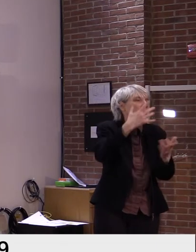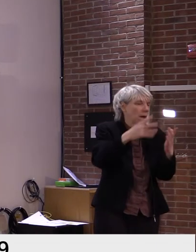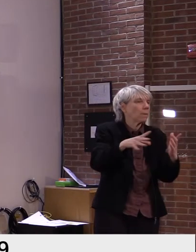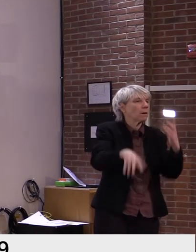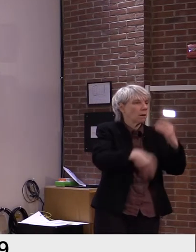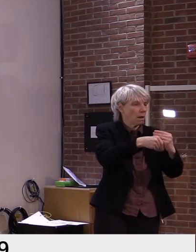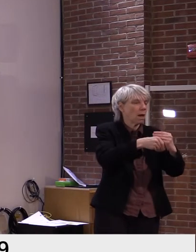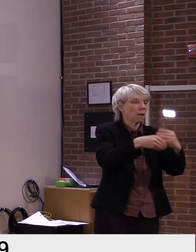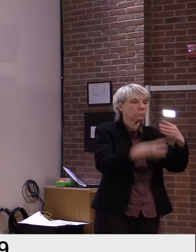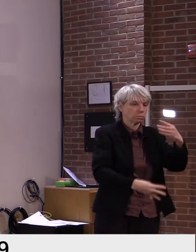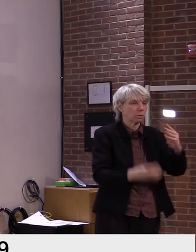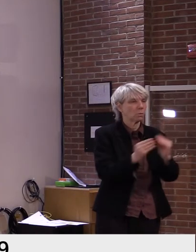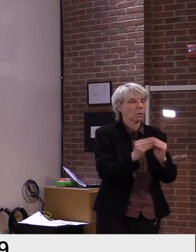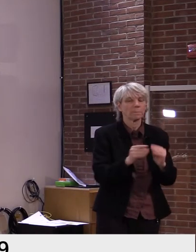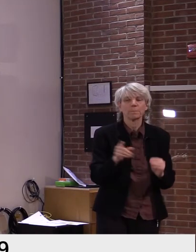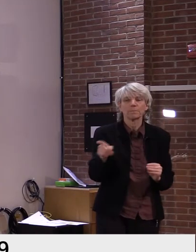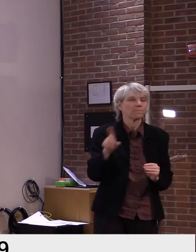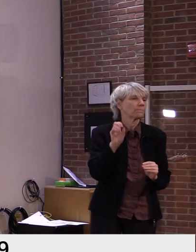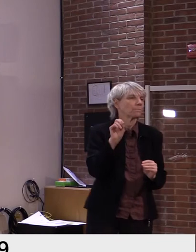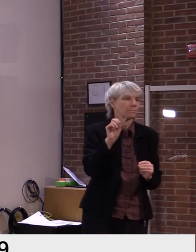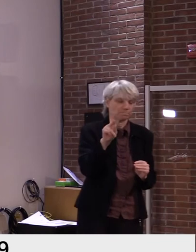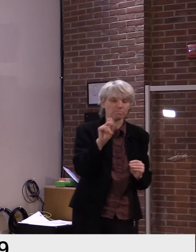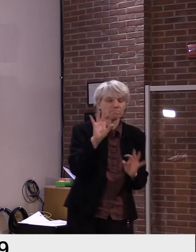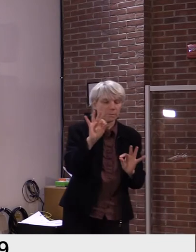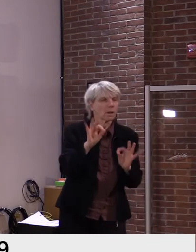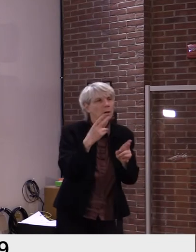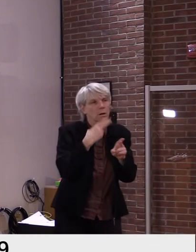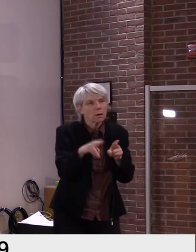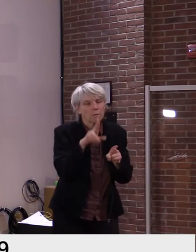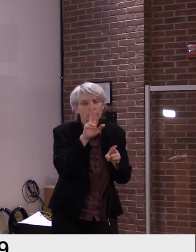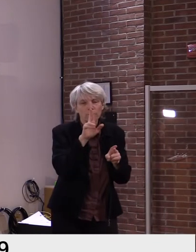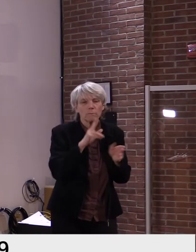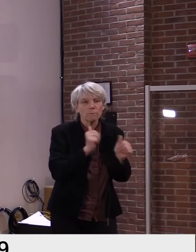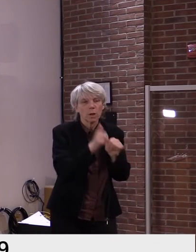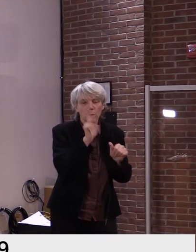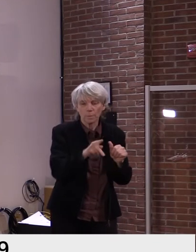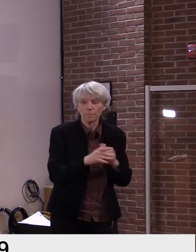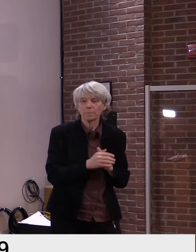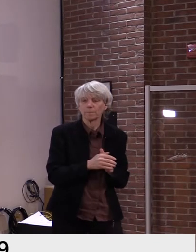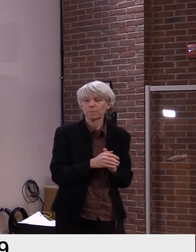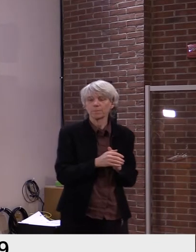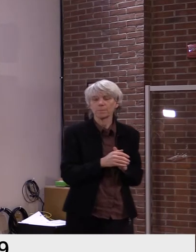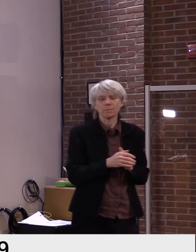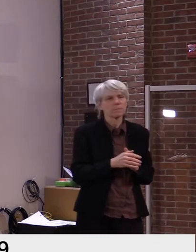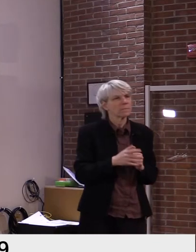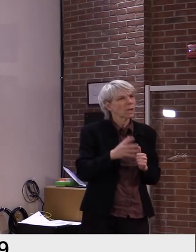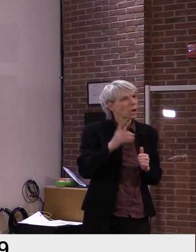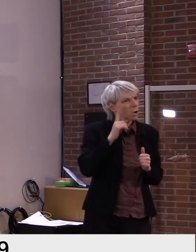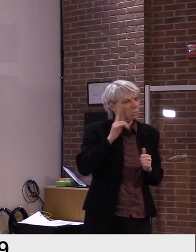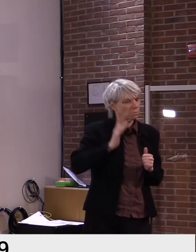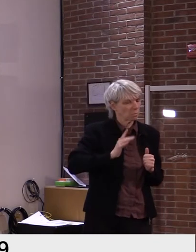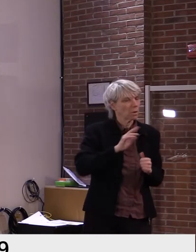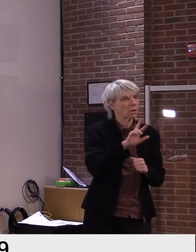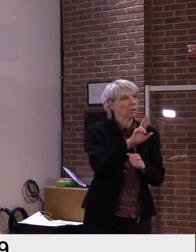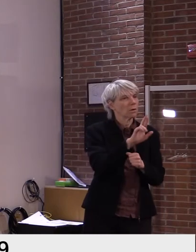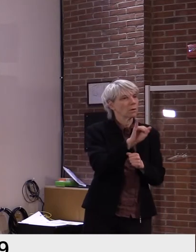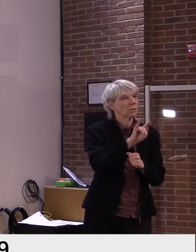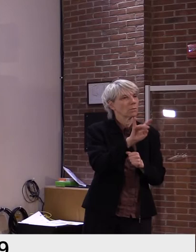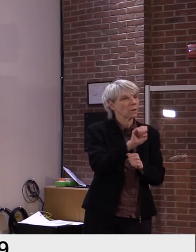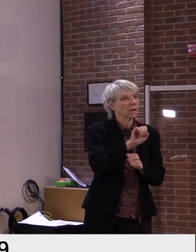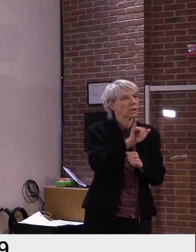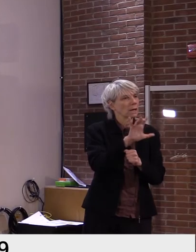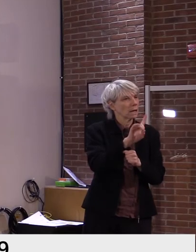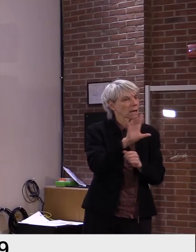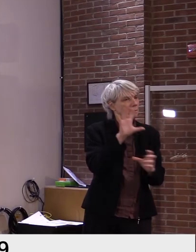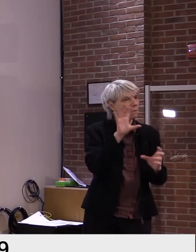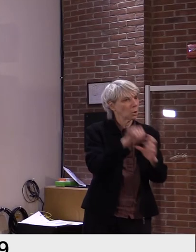Thanks. One quick follow-up on that. One former participant was Rite Aid, and I wondered if that gets